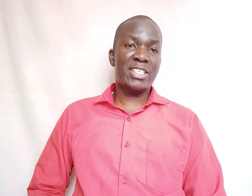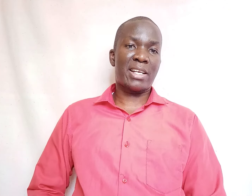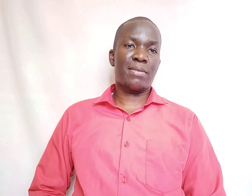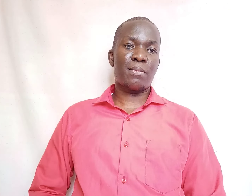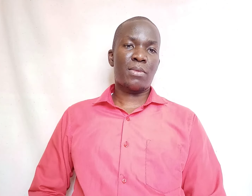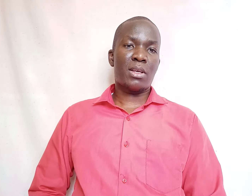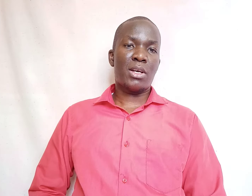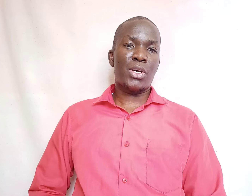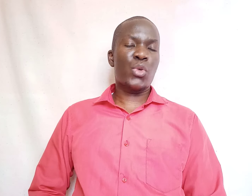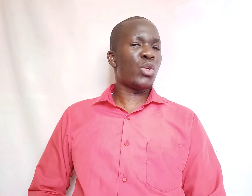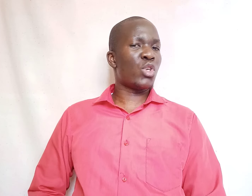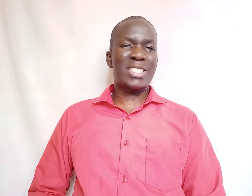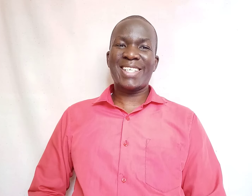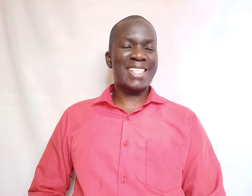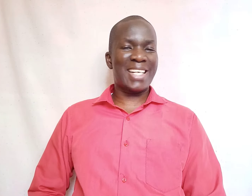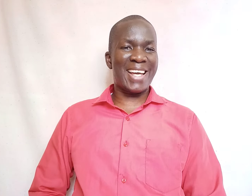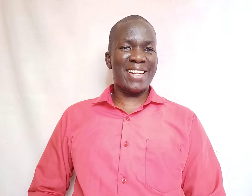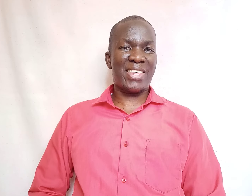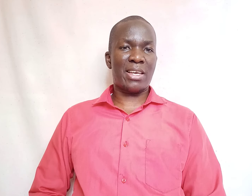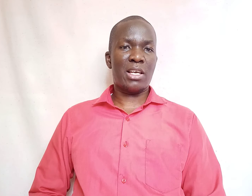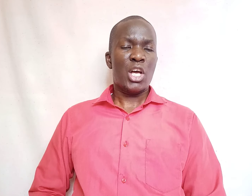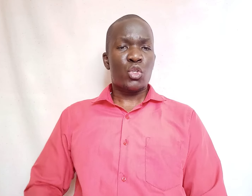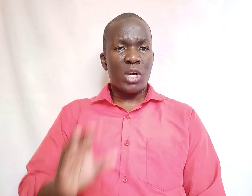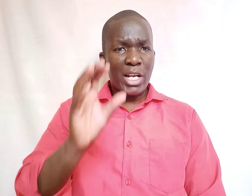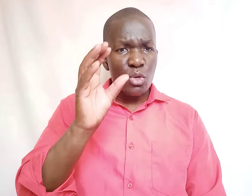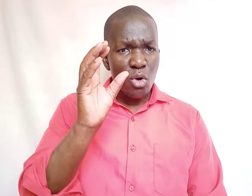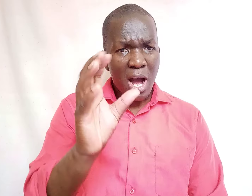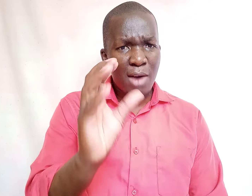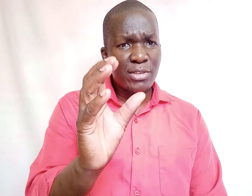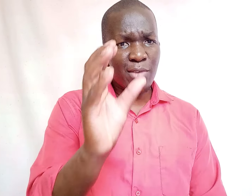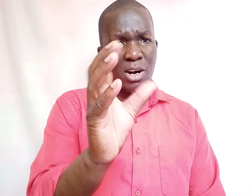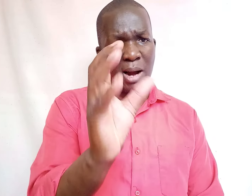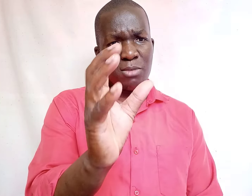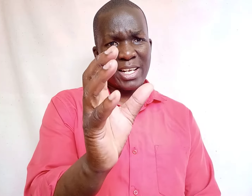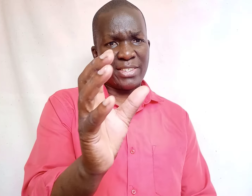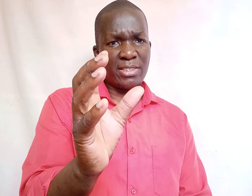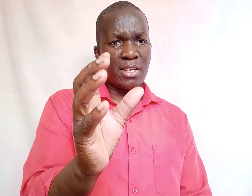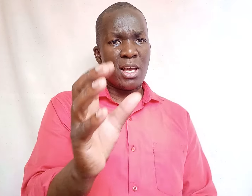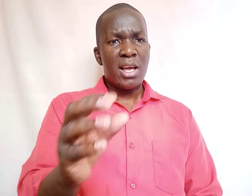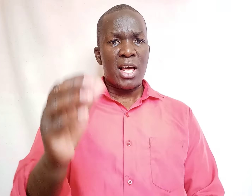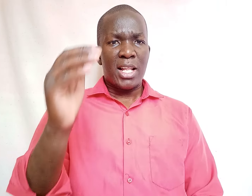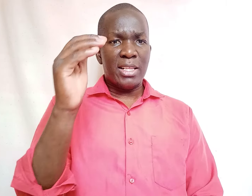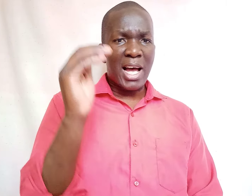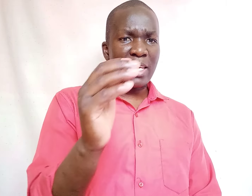judiciary? You will not get anything. So can you have the vocabularies?